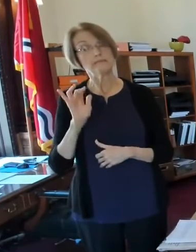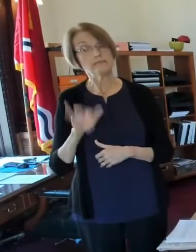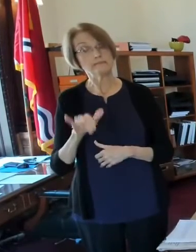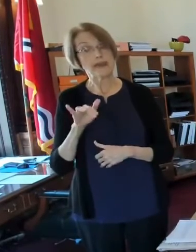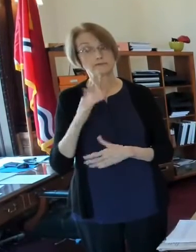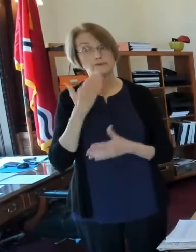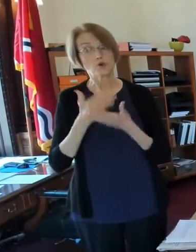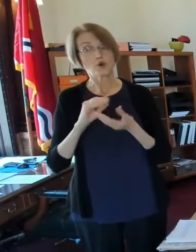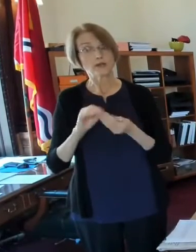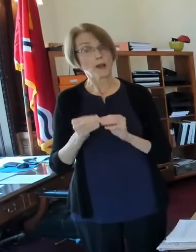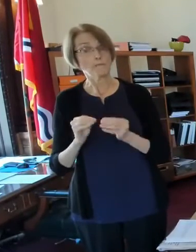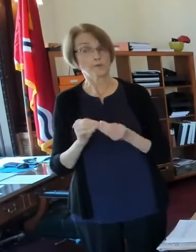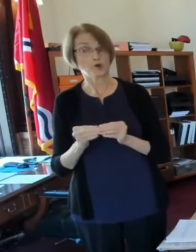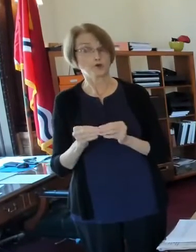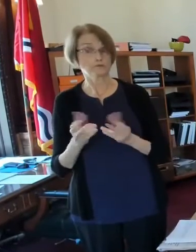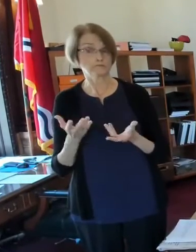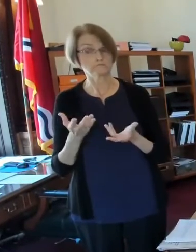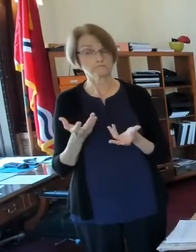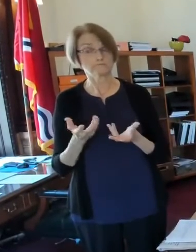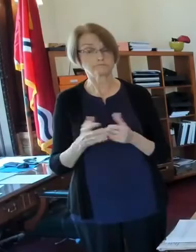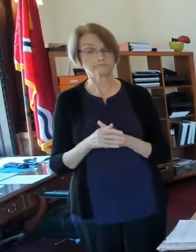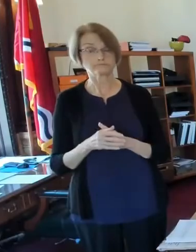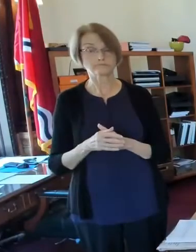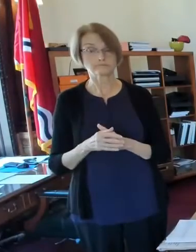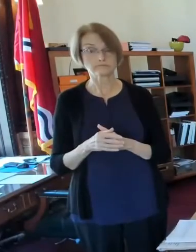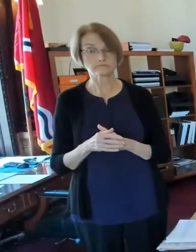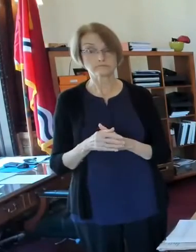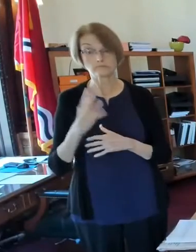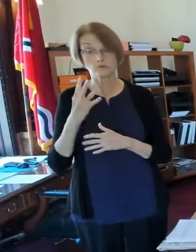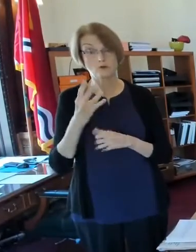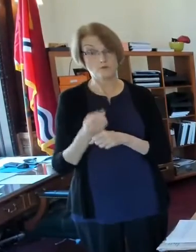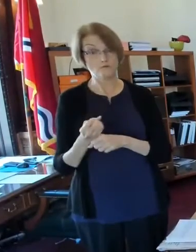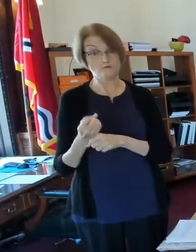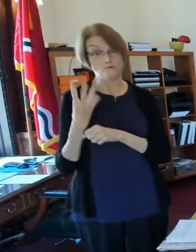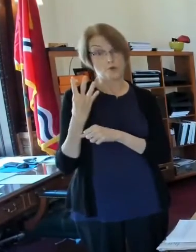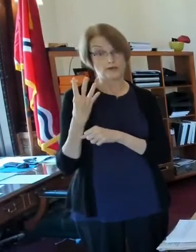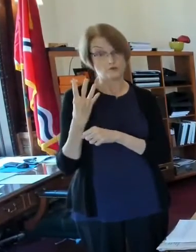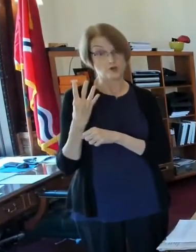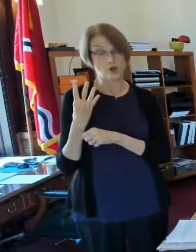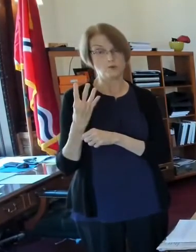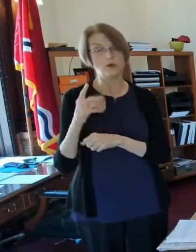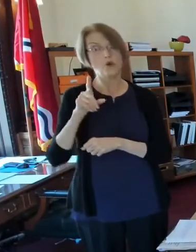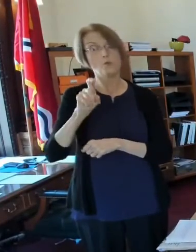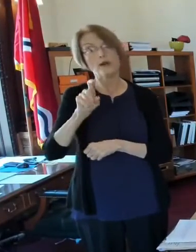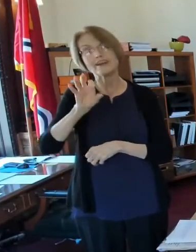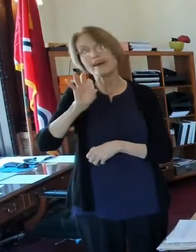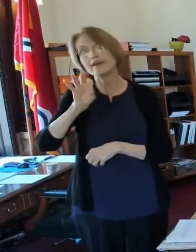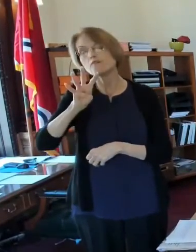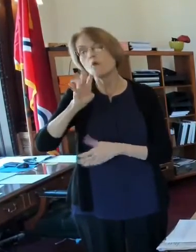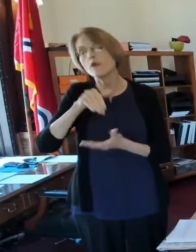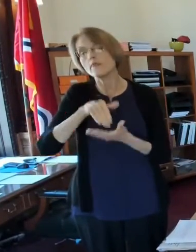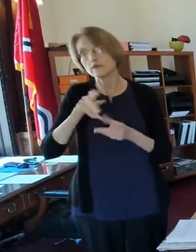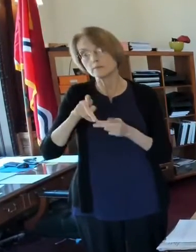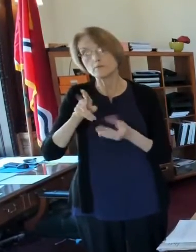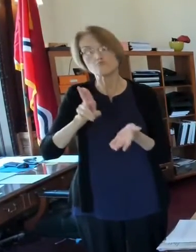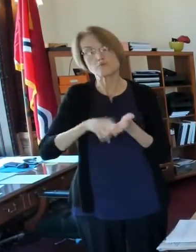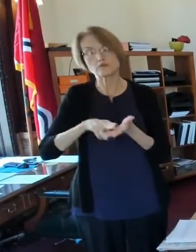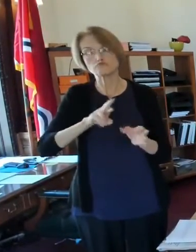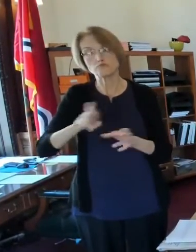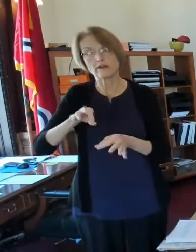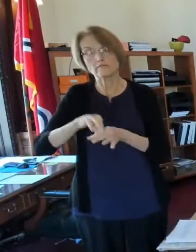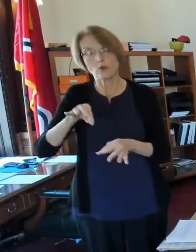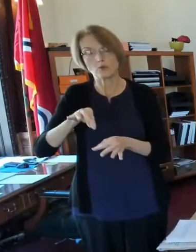And that's a pretty good number of folks that are registered to vote. 4 years ago, there were 194,000 people registered to vote.